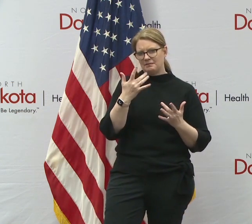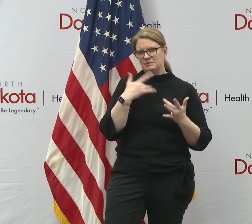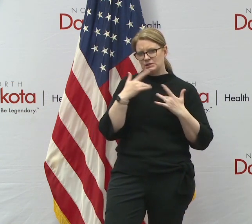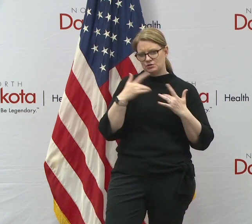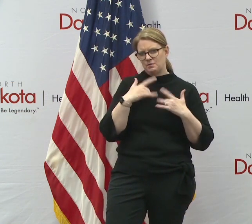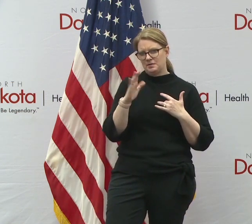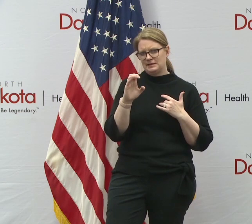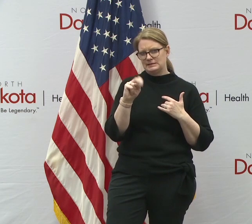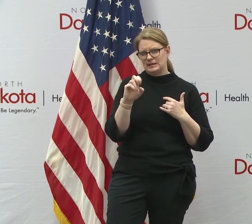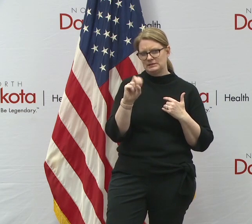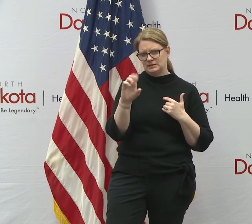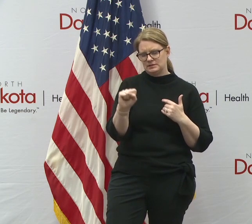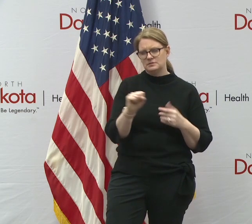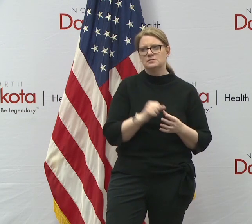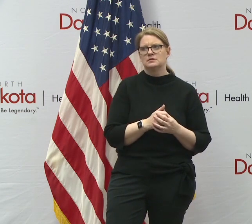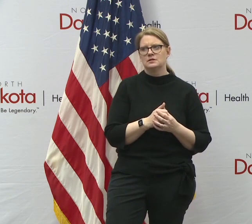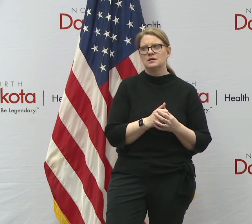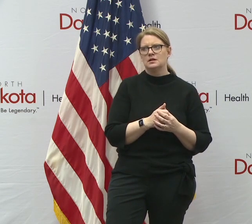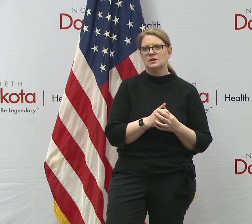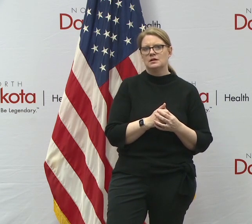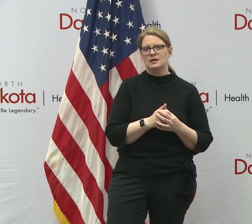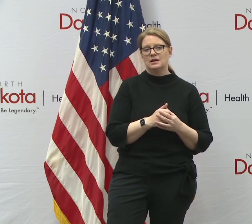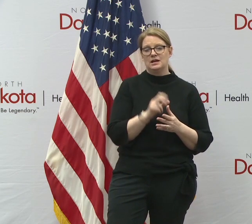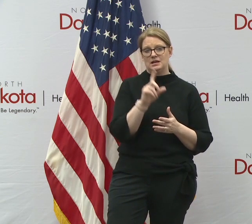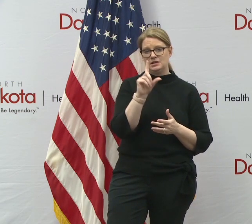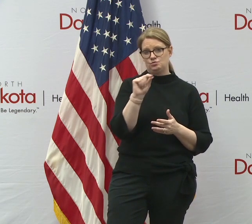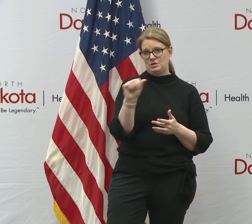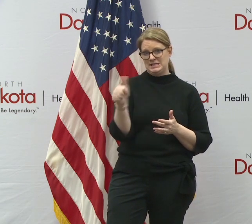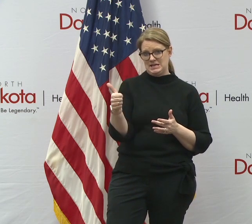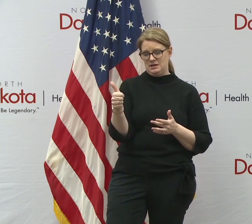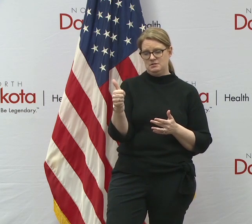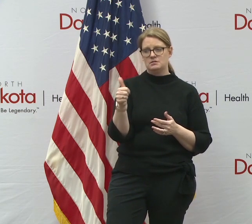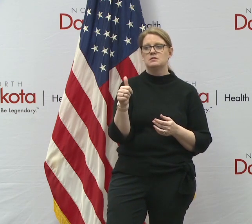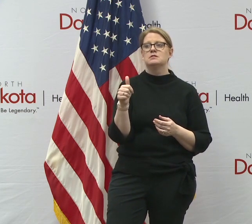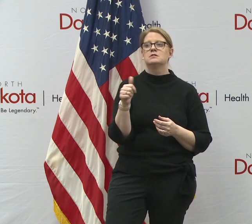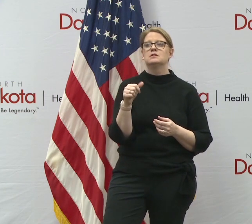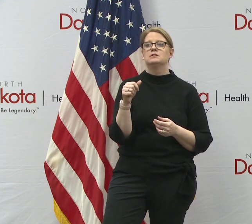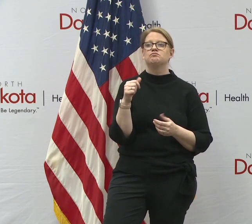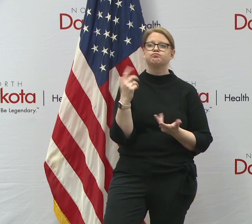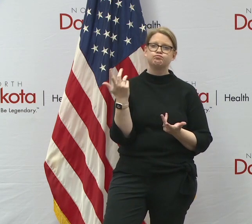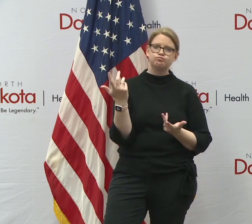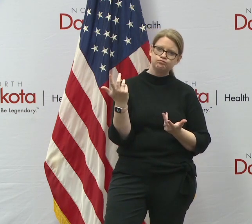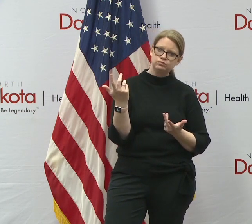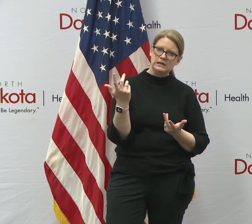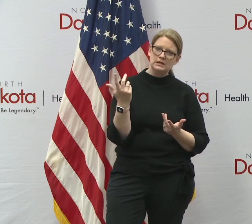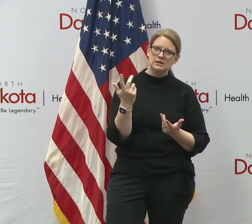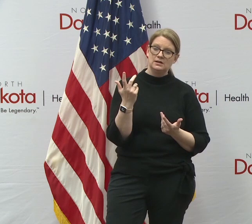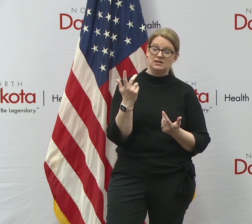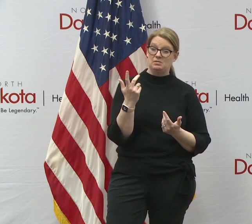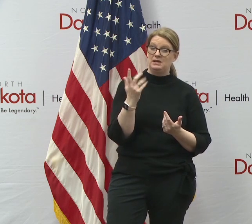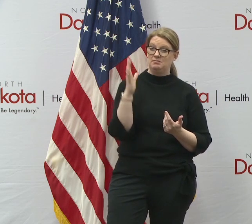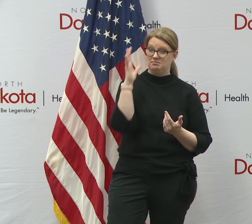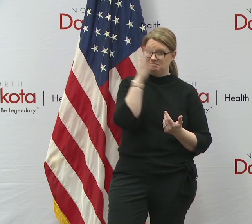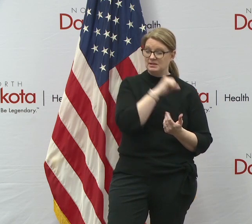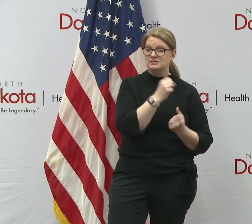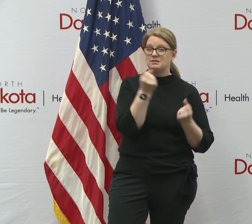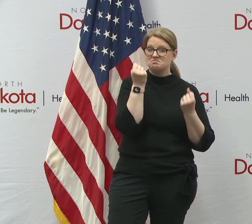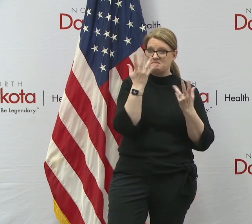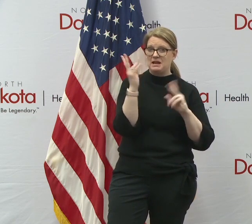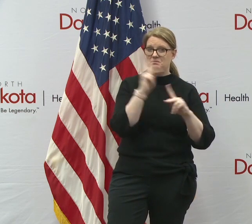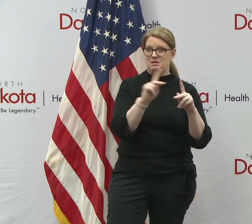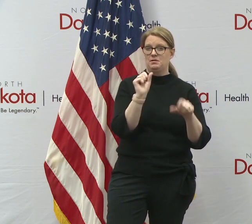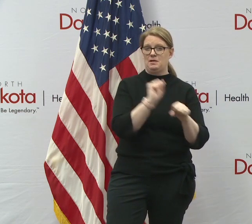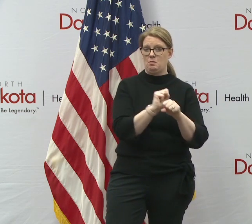because in 2010 we missed counting a lot of people that were working here